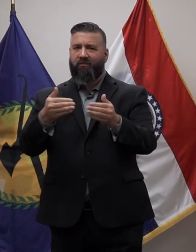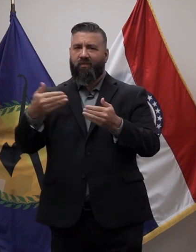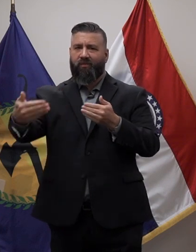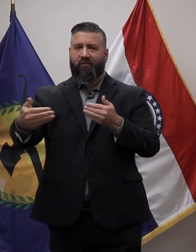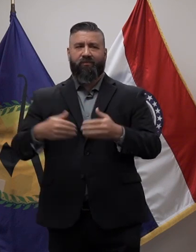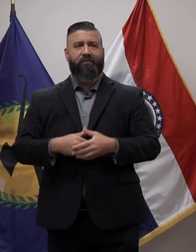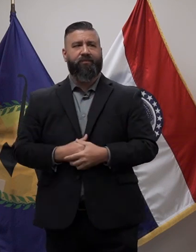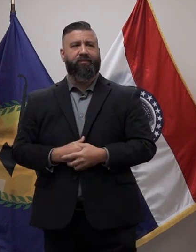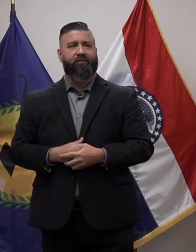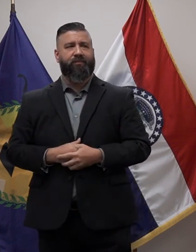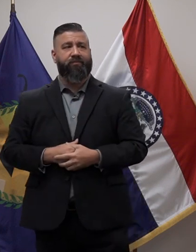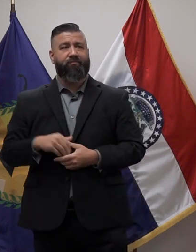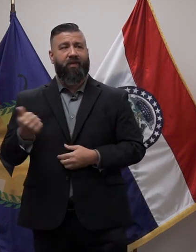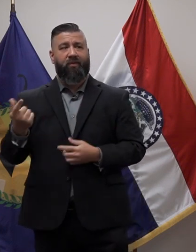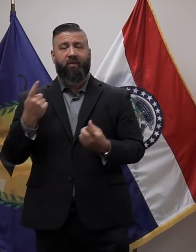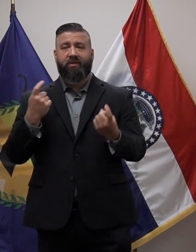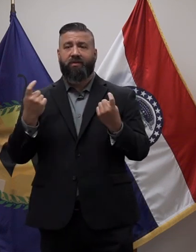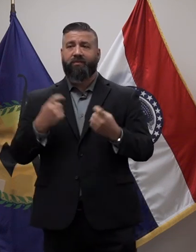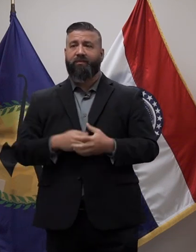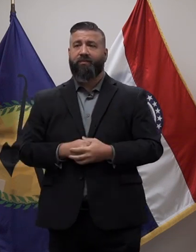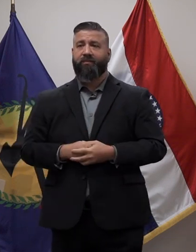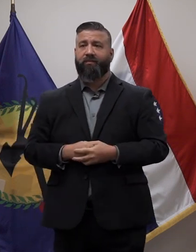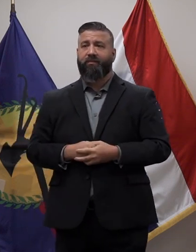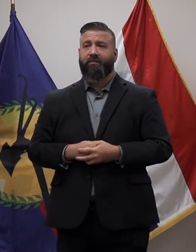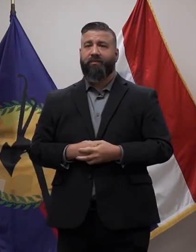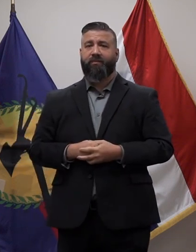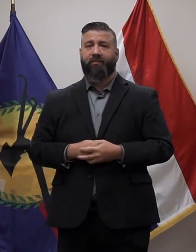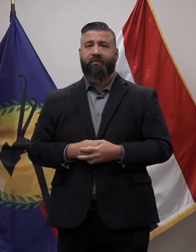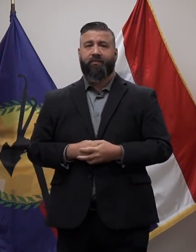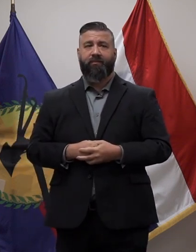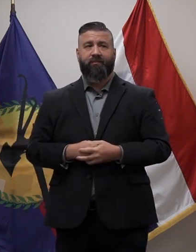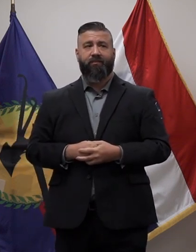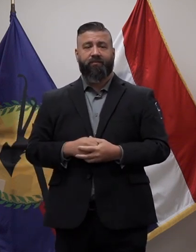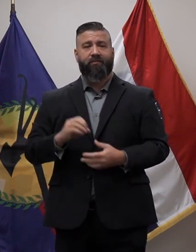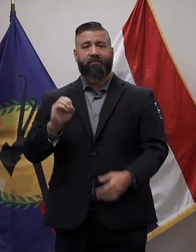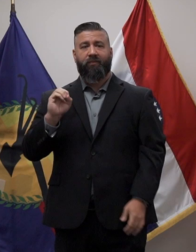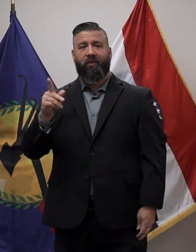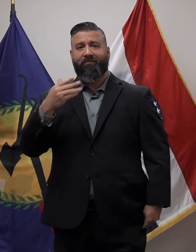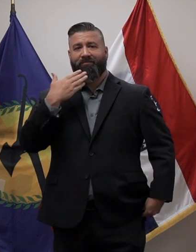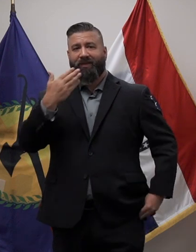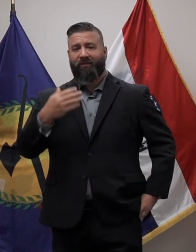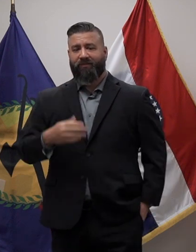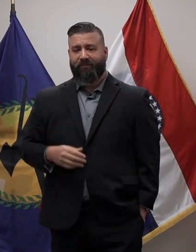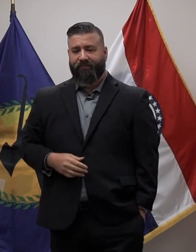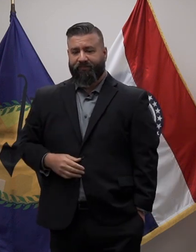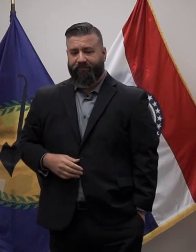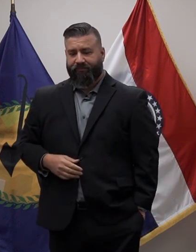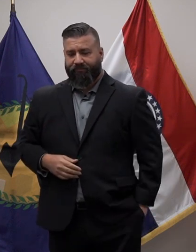Any other questions? Okay, thank you.